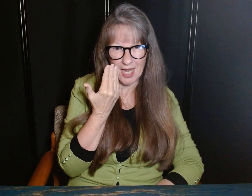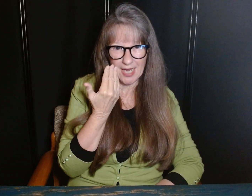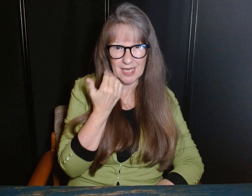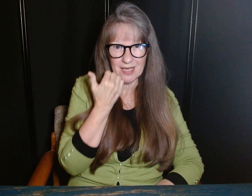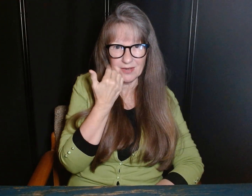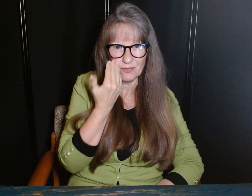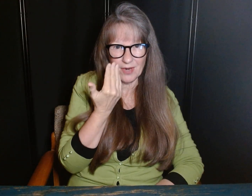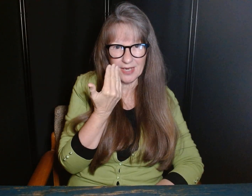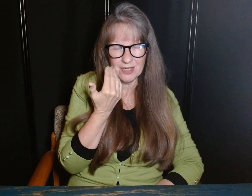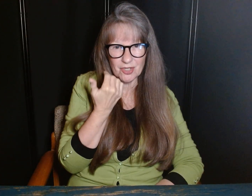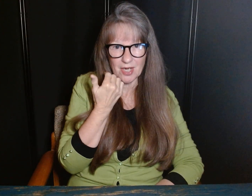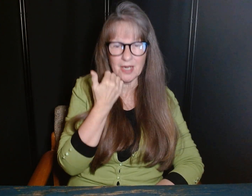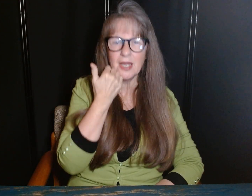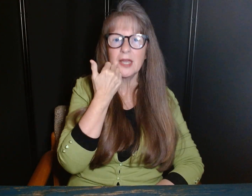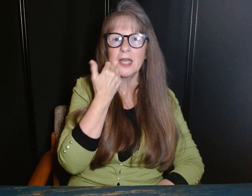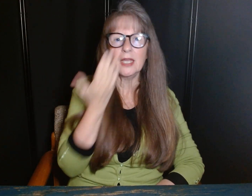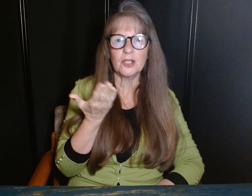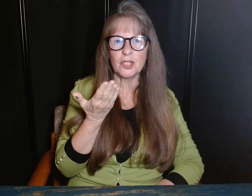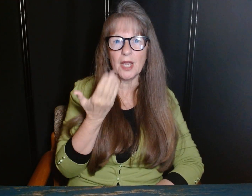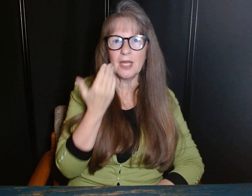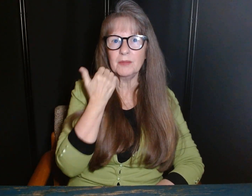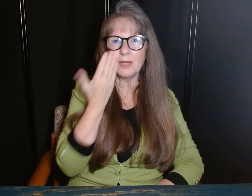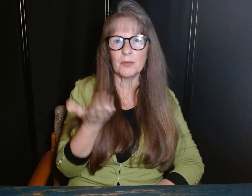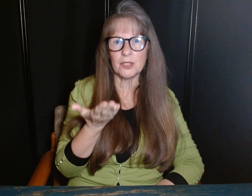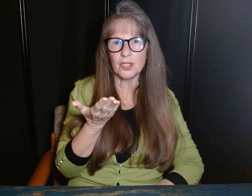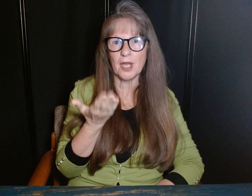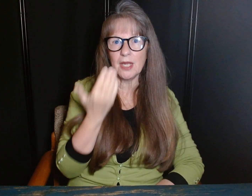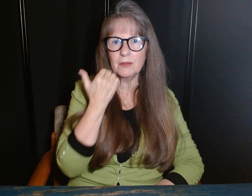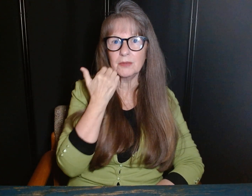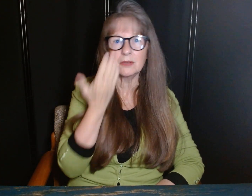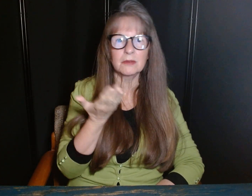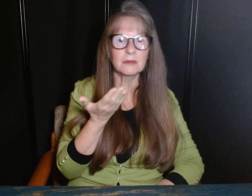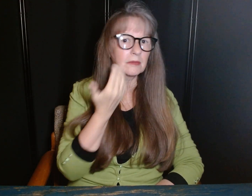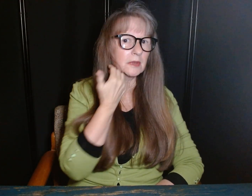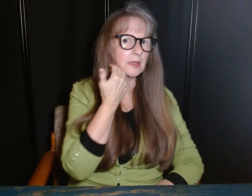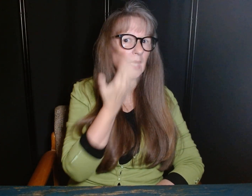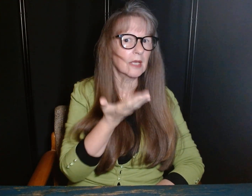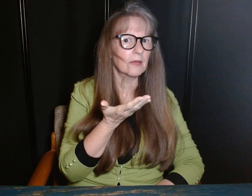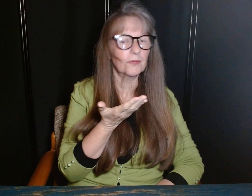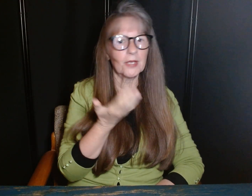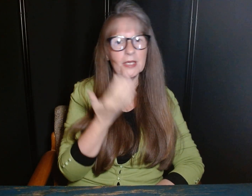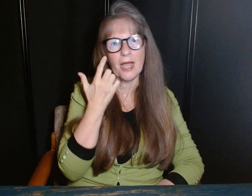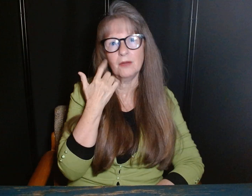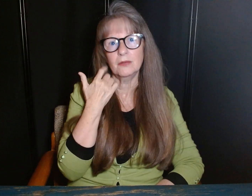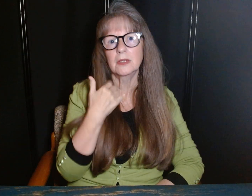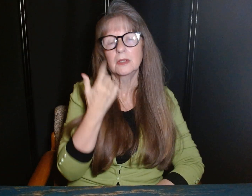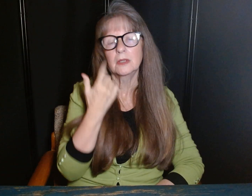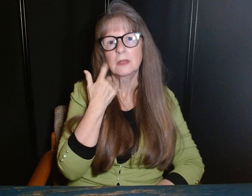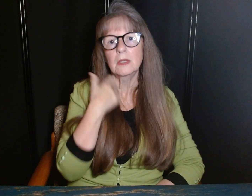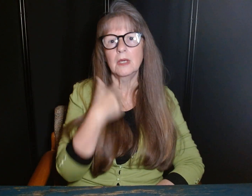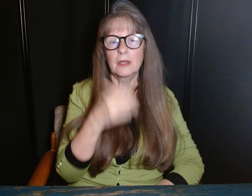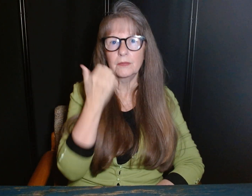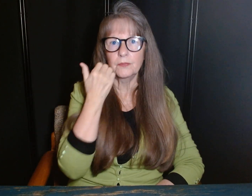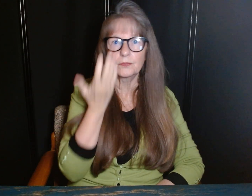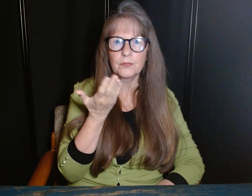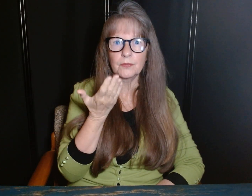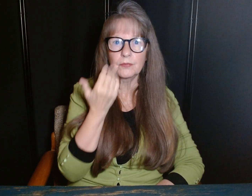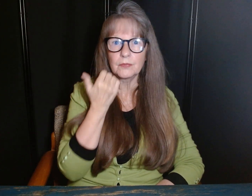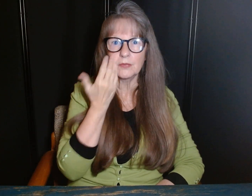shy, right? Shy and shamed. I was ashamed. Kind of flicks out. Um, has a